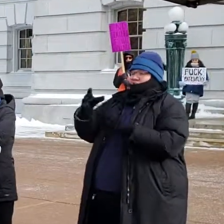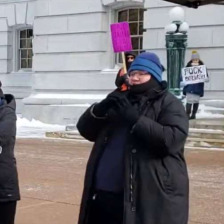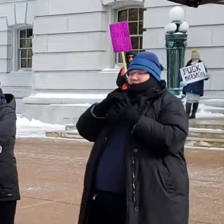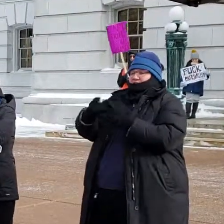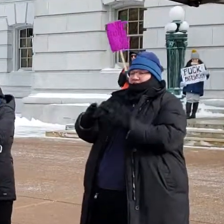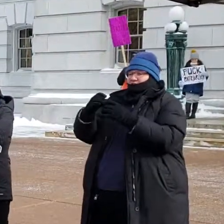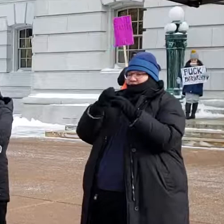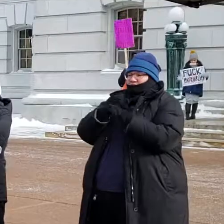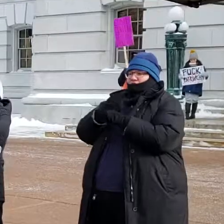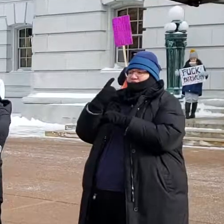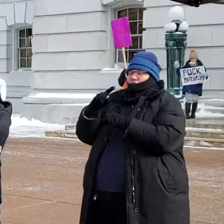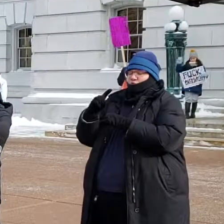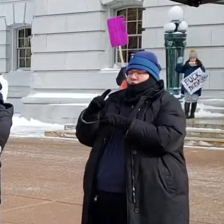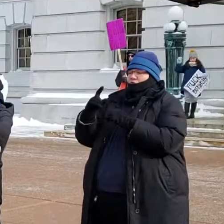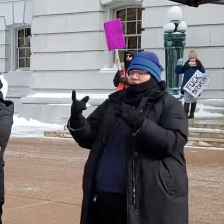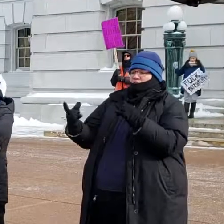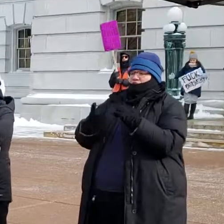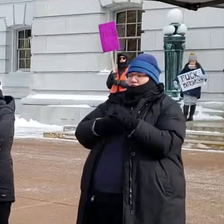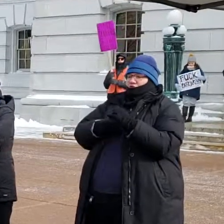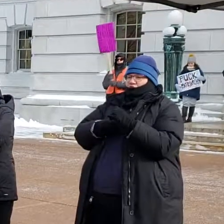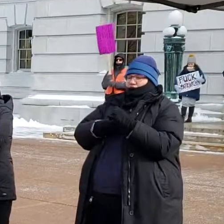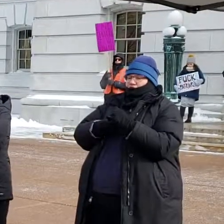the Midwest.